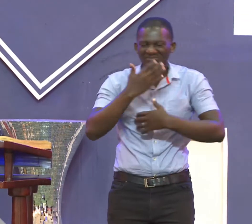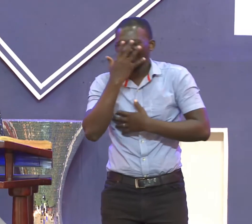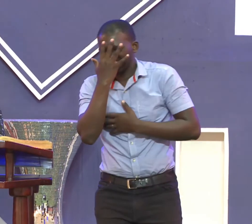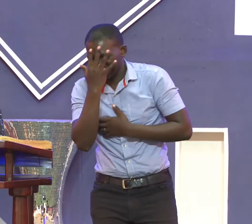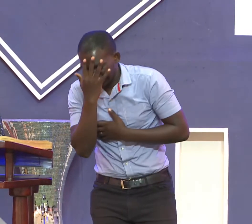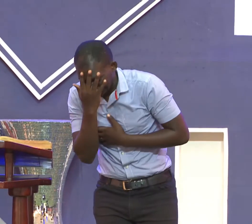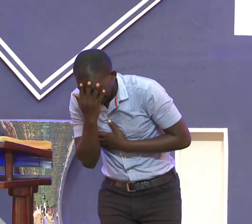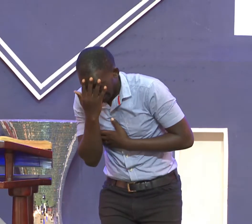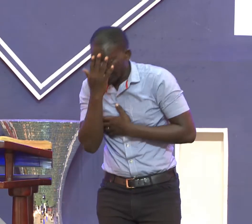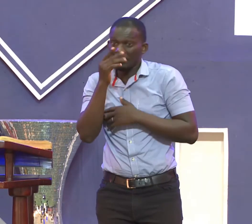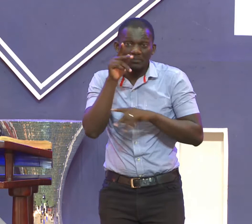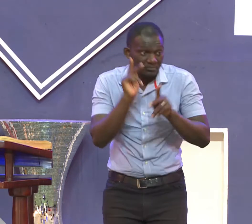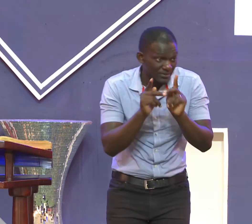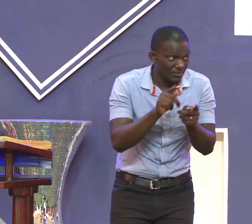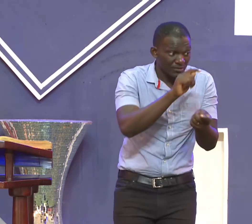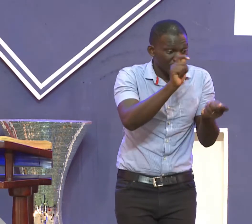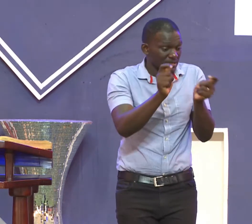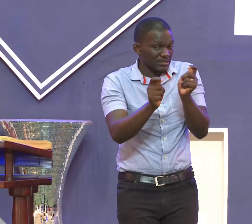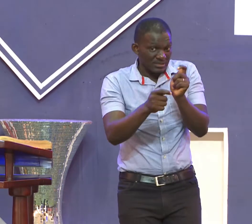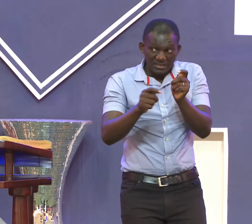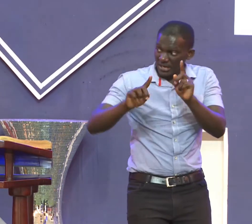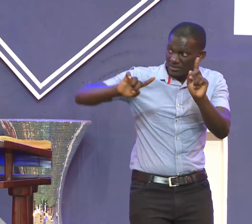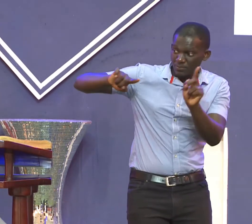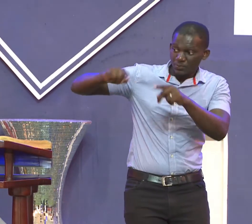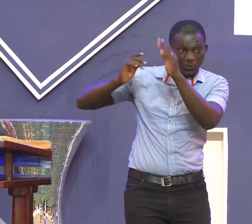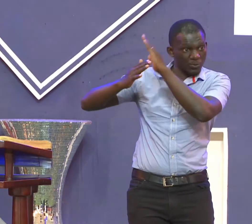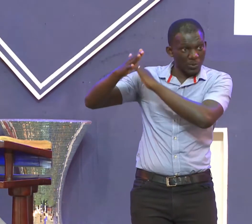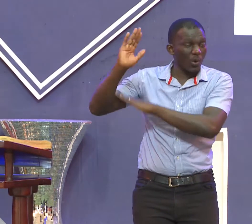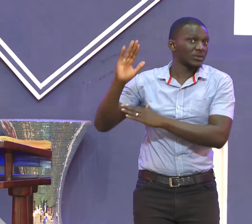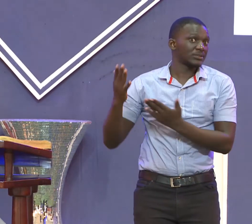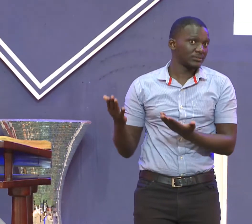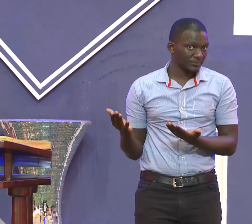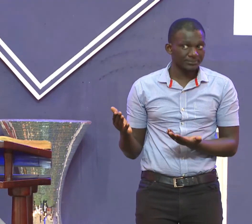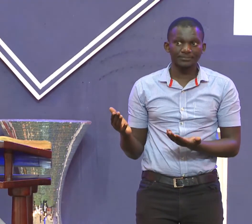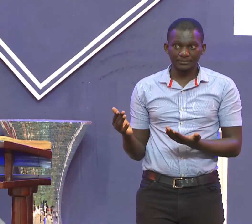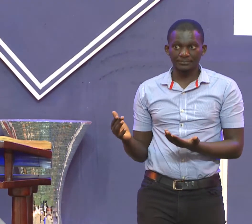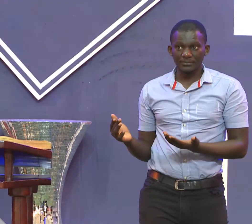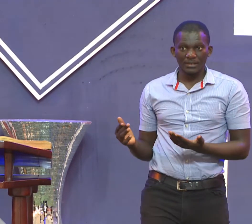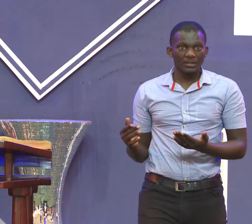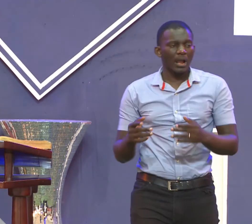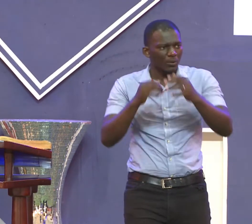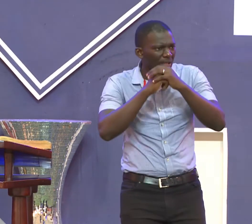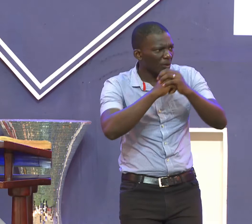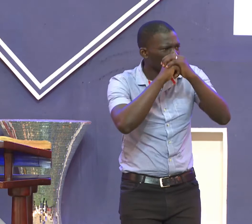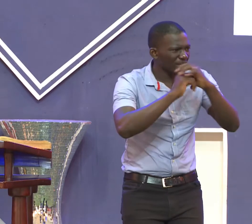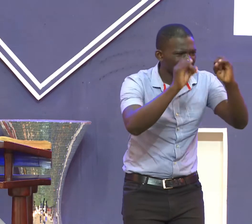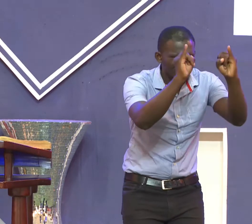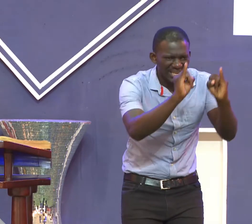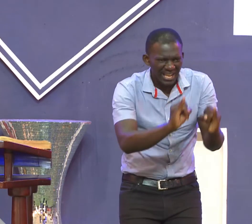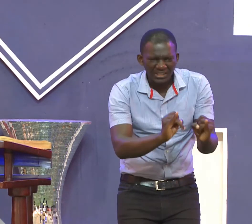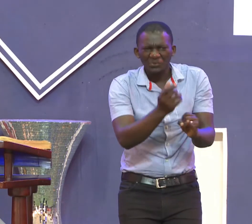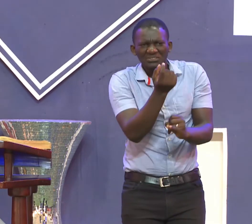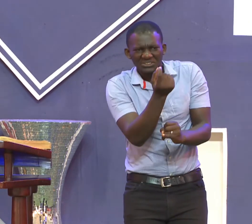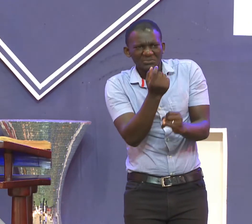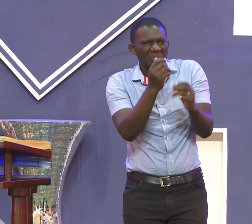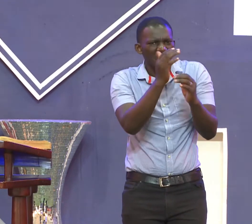was shame. Ng'abantu bakyuse bavudde ku Mukama. And people had turned and they had left the Lord. Balimukusinza bukatonda bulala. And they were